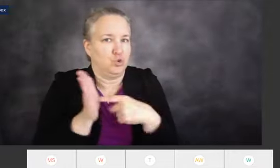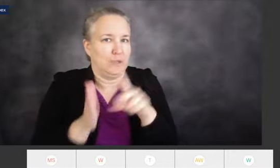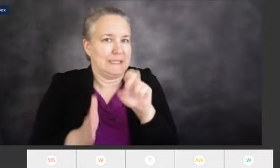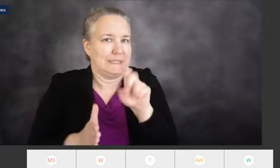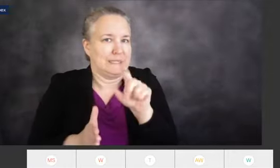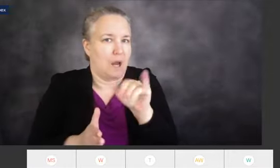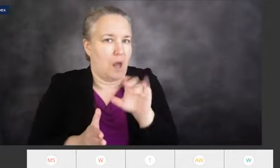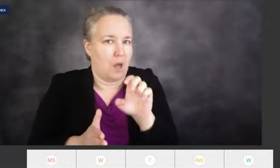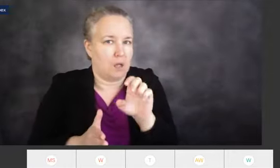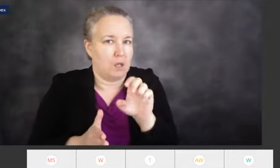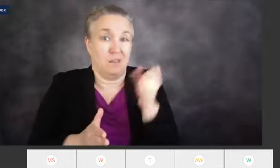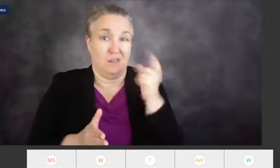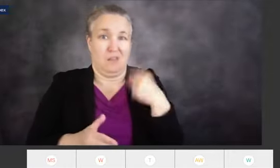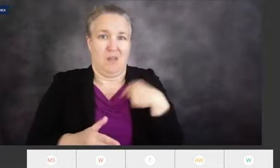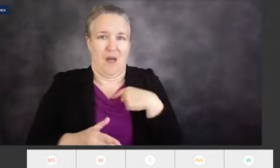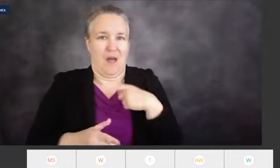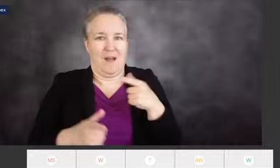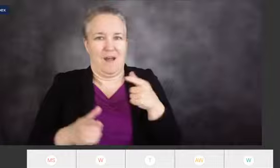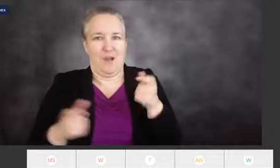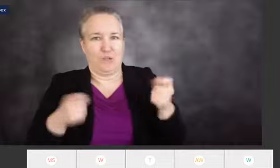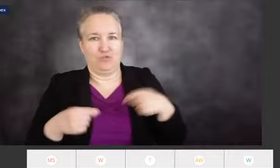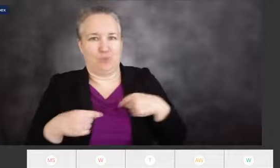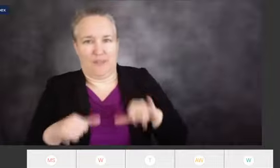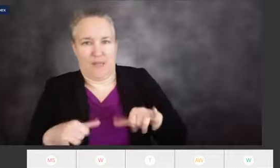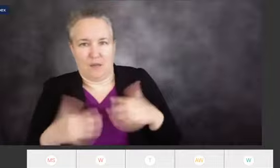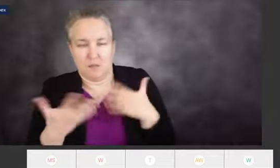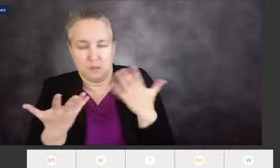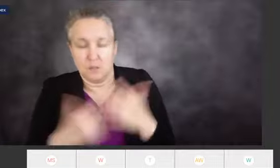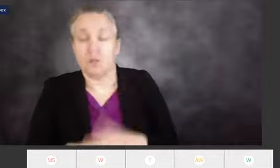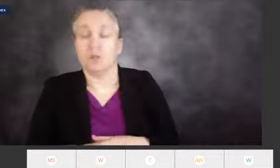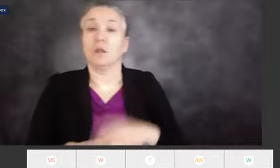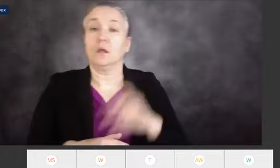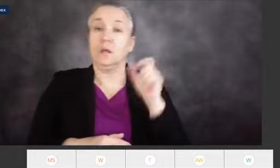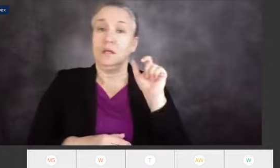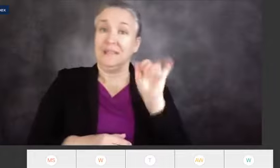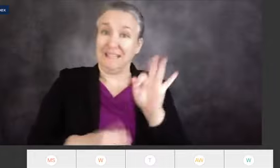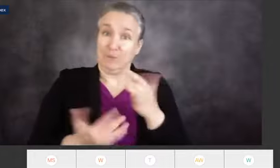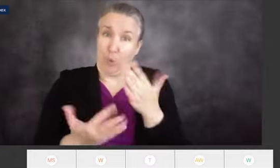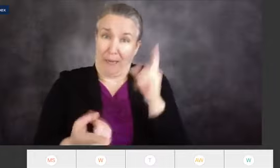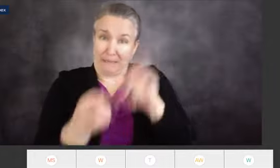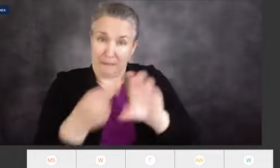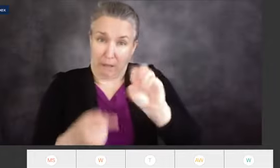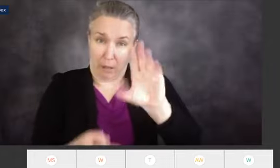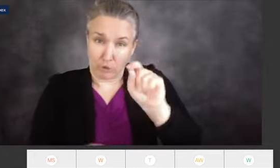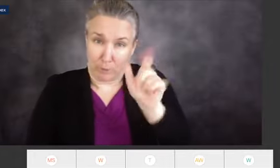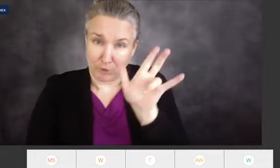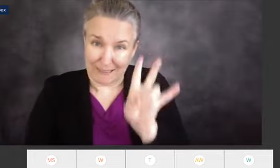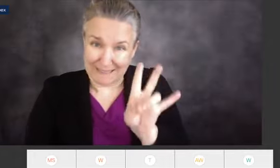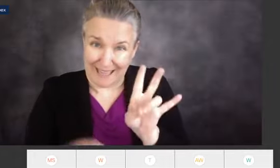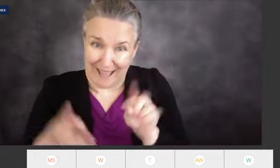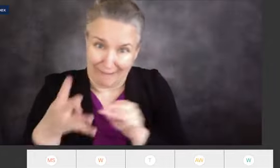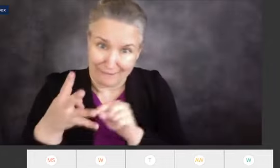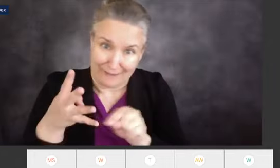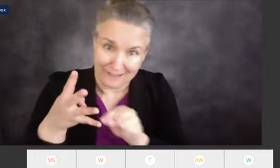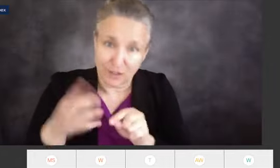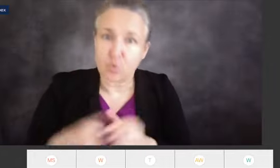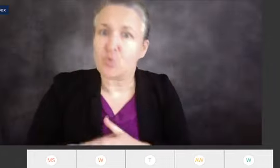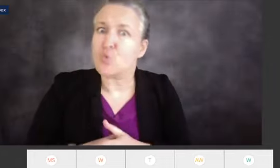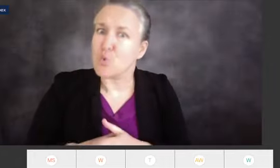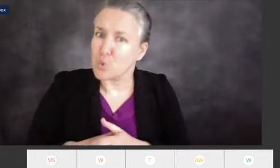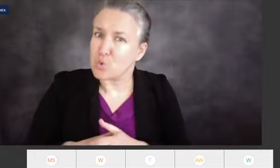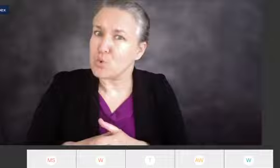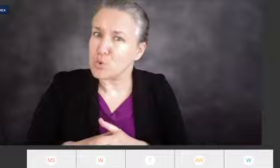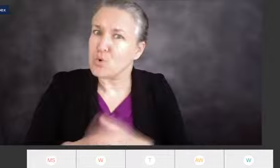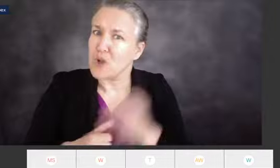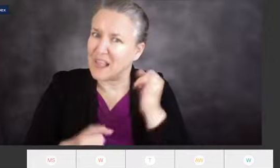that's not within my power. If you wait until October 27th, you're pushing it to the limit there